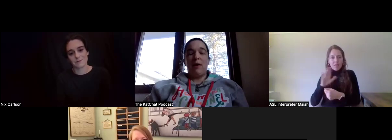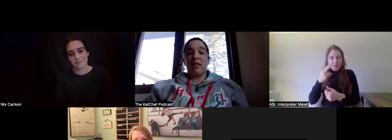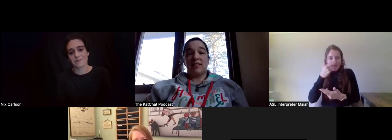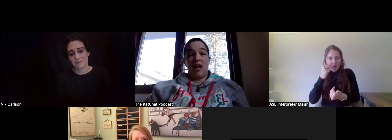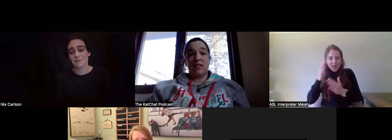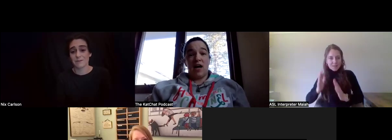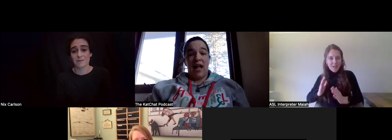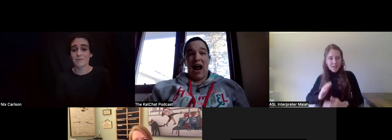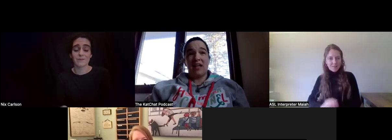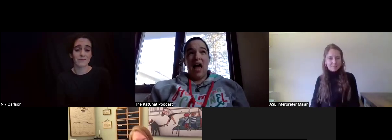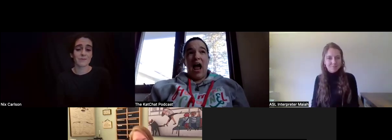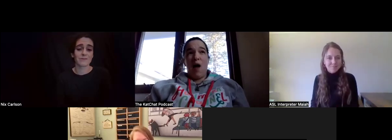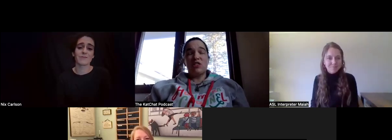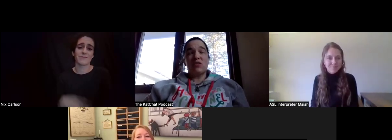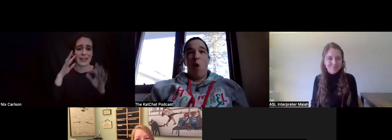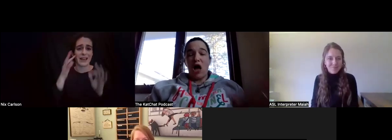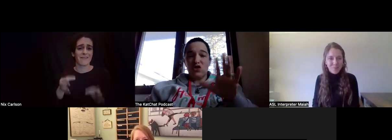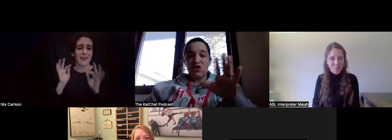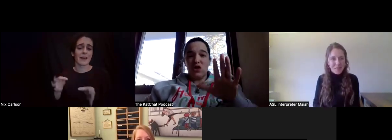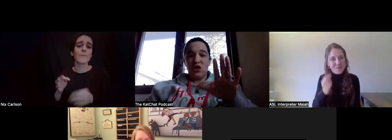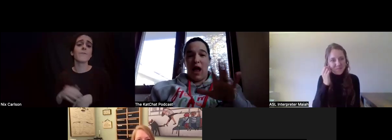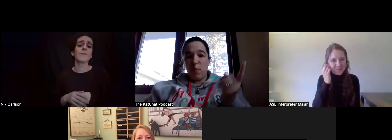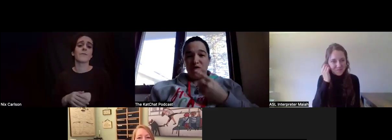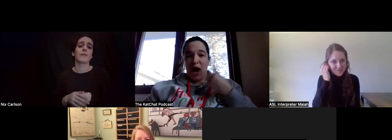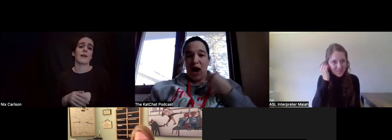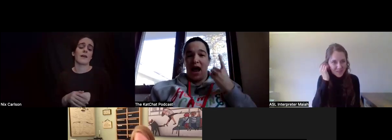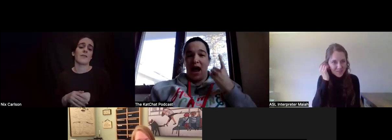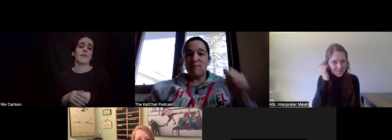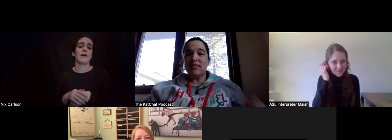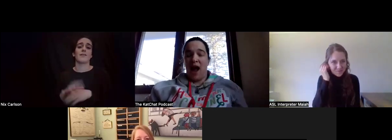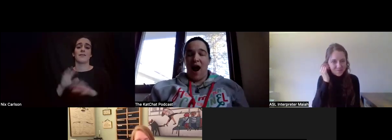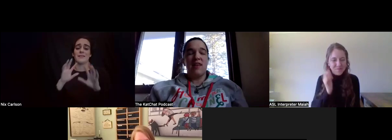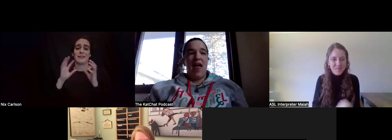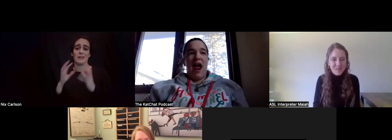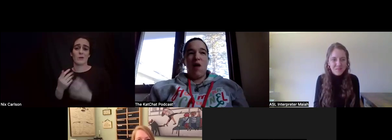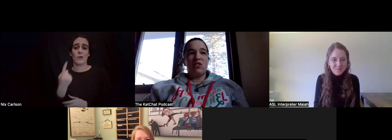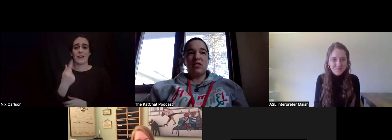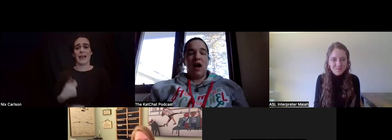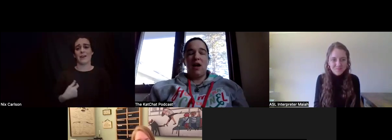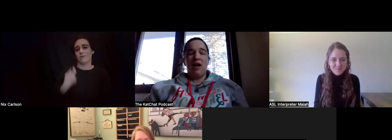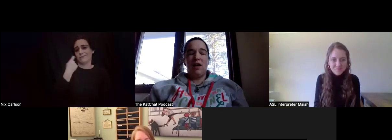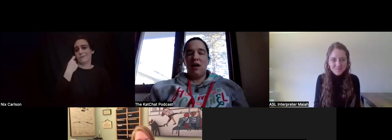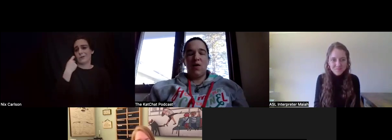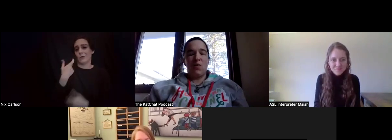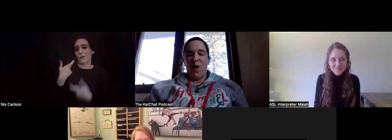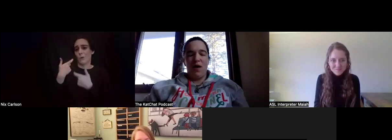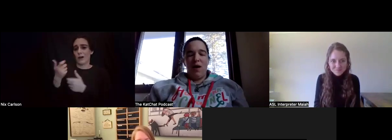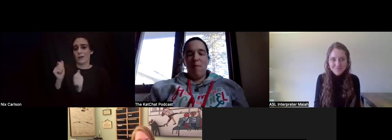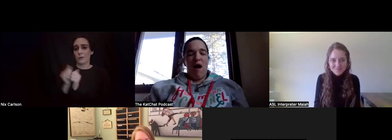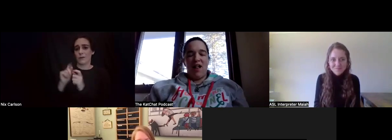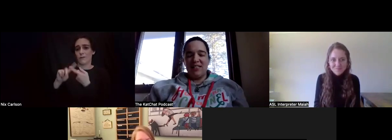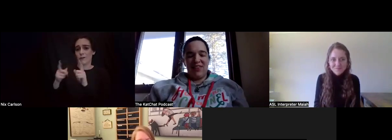definitely. I mean, Yeah. the Santa class, I was just watching that with a group of friends at Christmas con. I was just like, oh